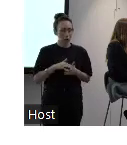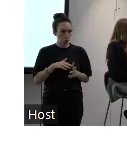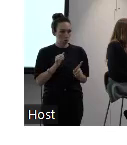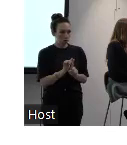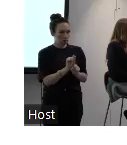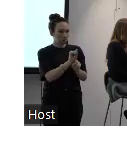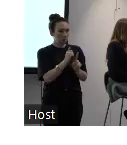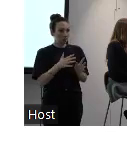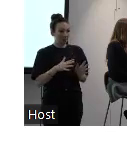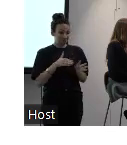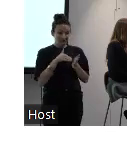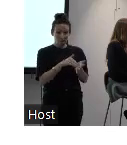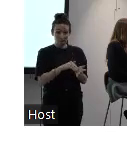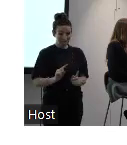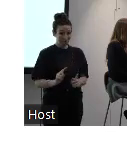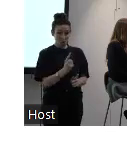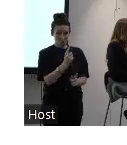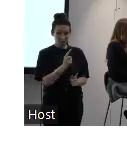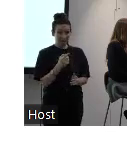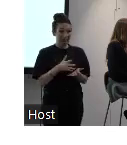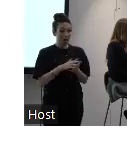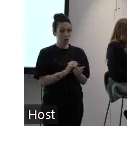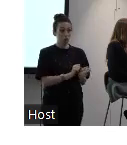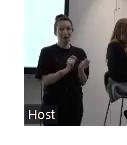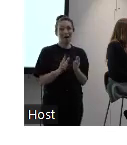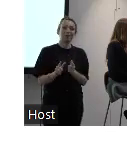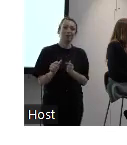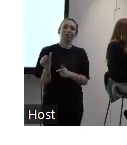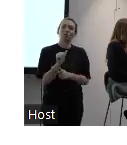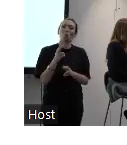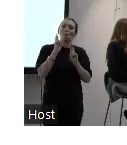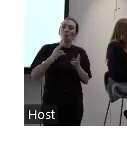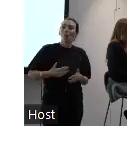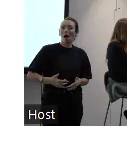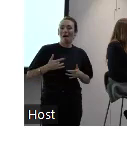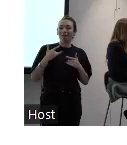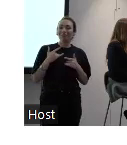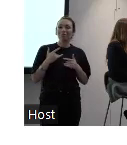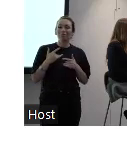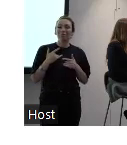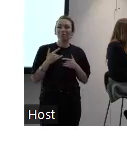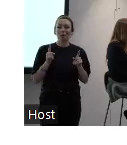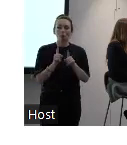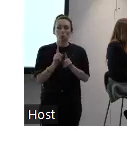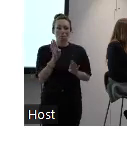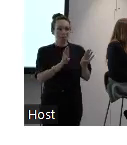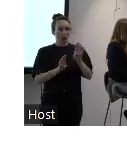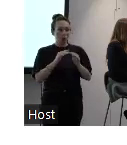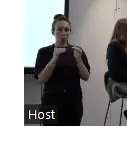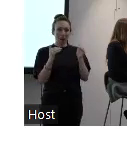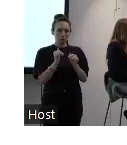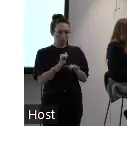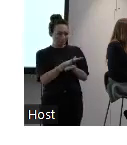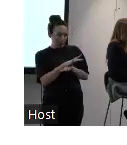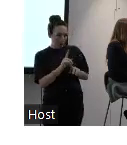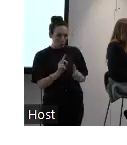into school, get back into their daily lives? And then what does that look like on a biological level in their blood? What does the